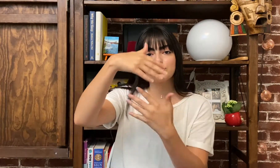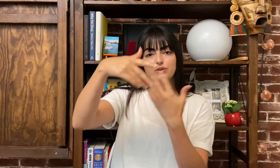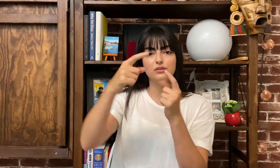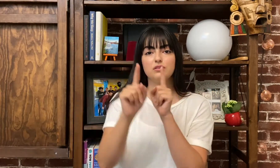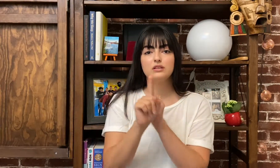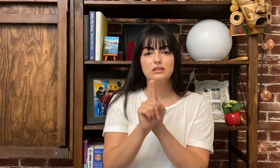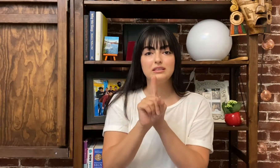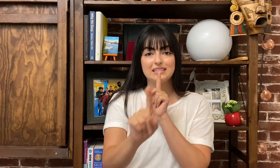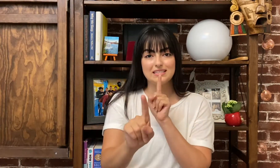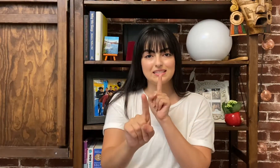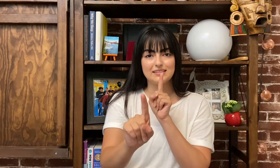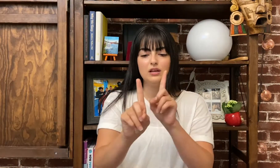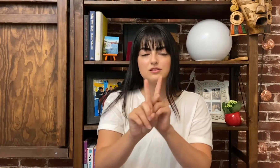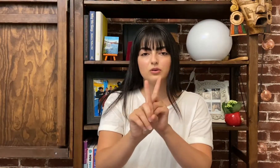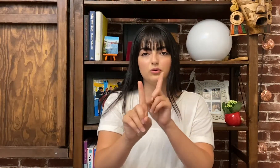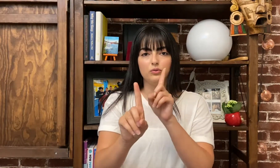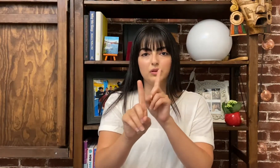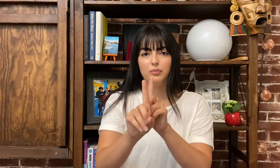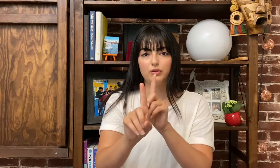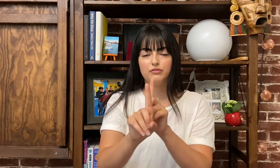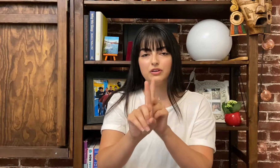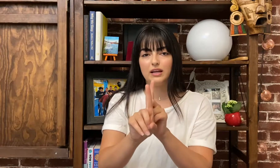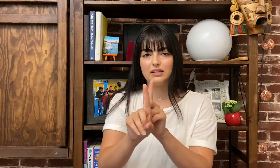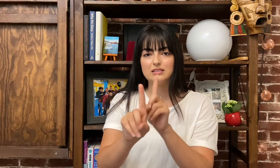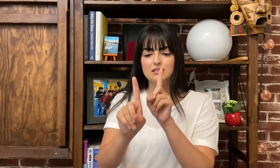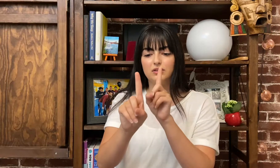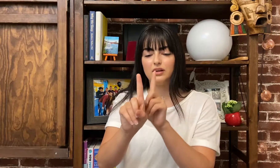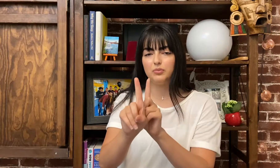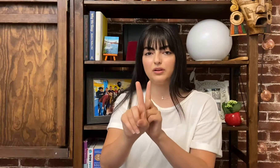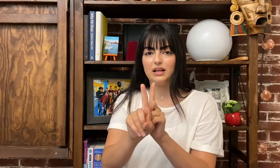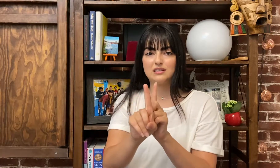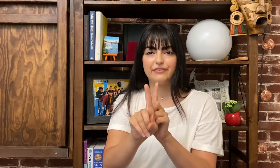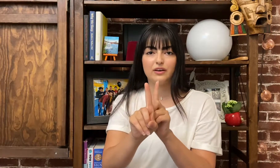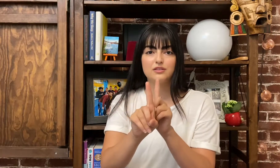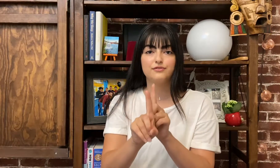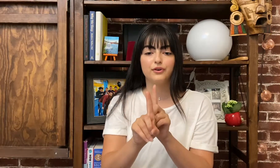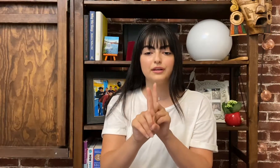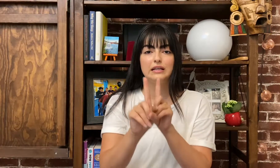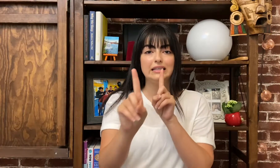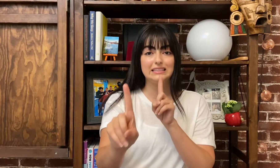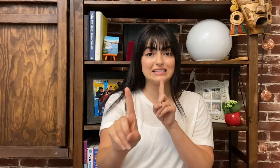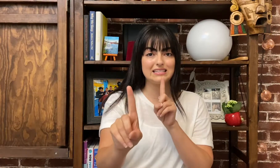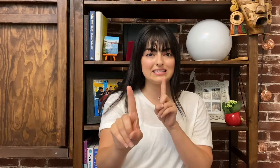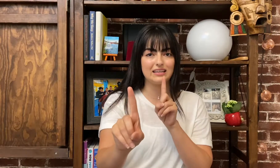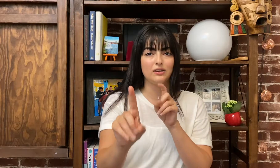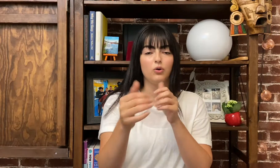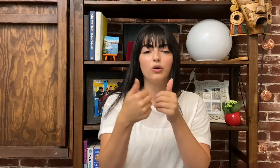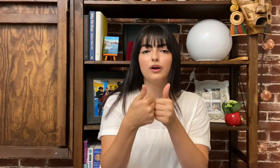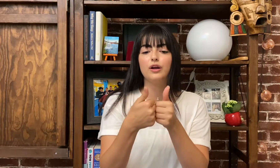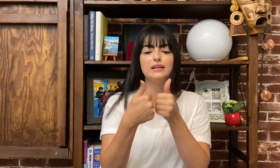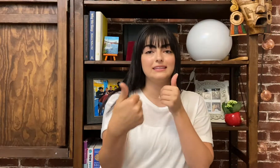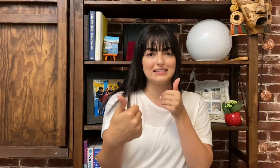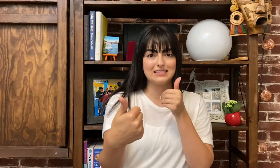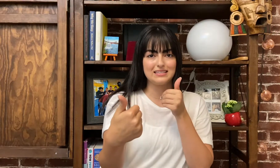social distancing. So with both of your hands, you're gonna put classifiers for distancing or distancing.